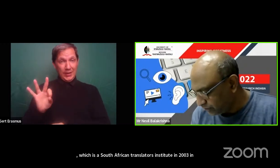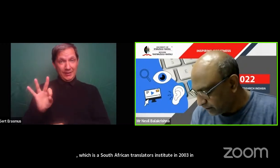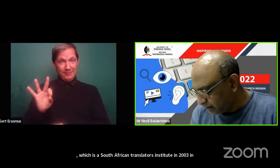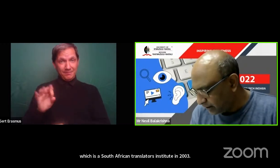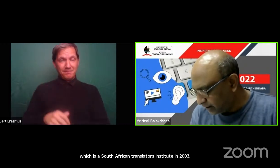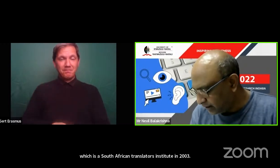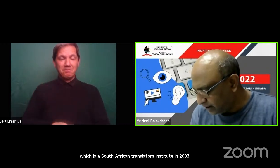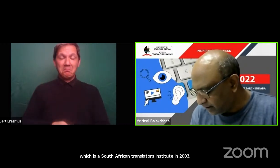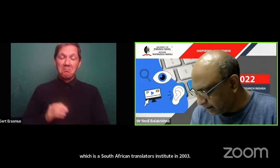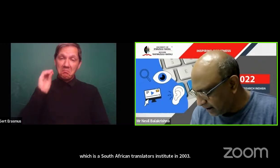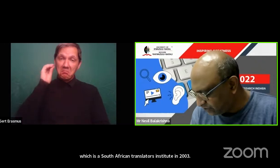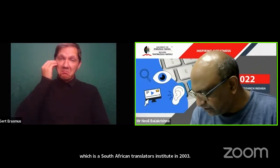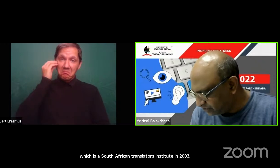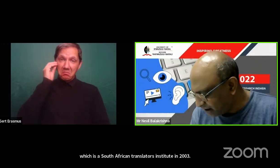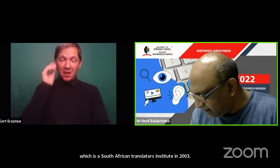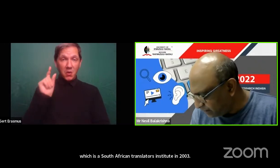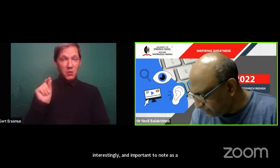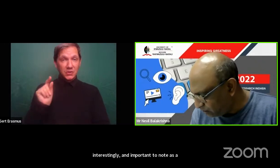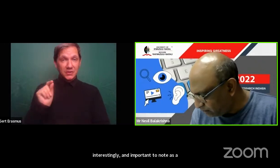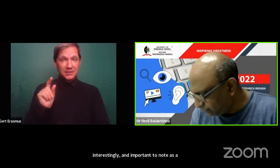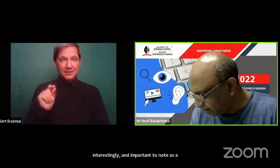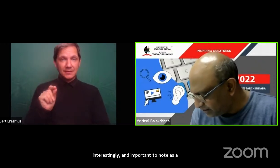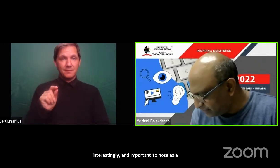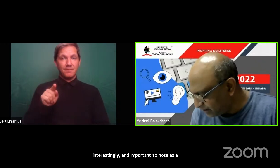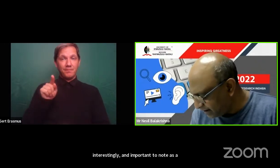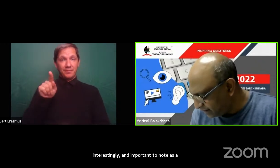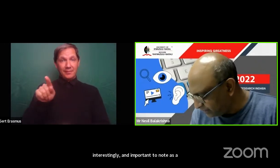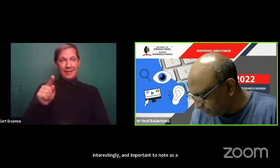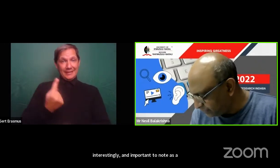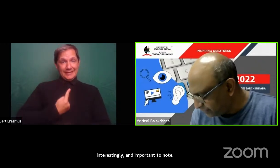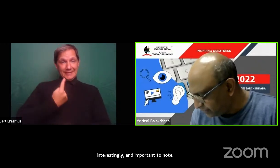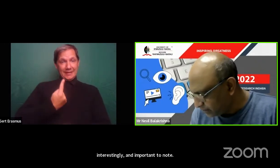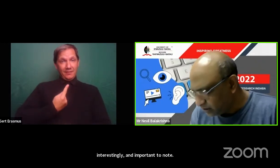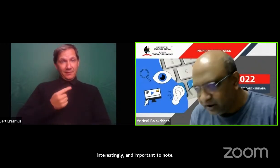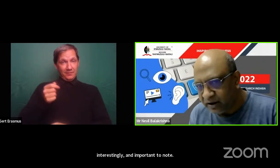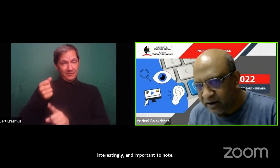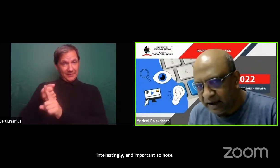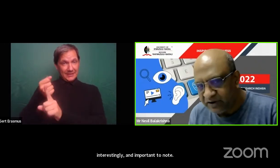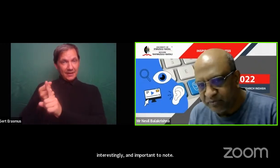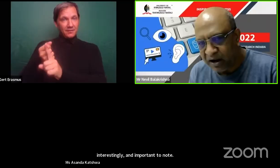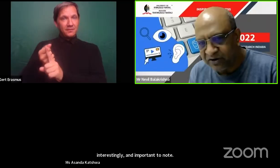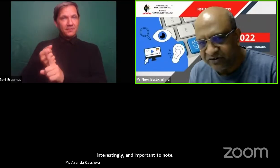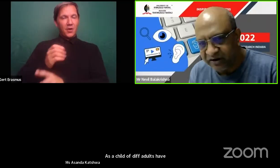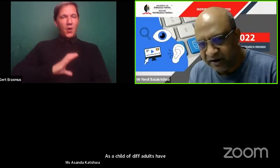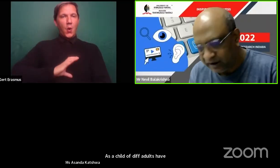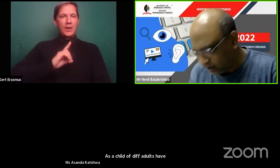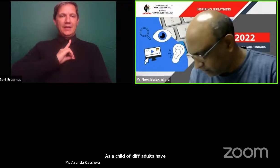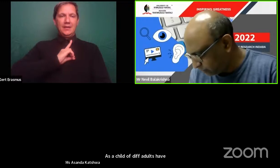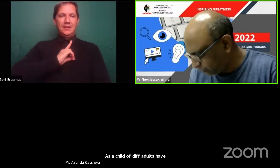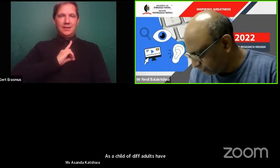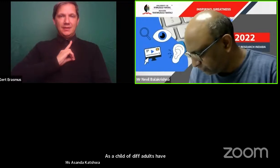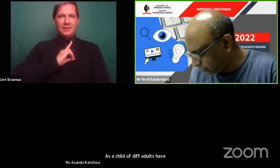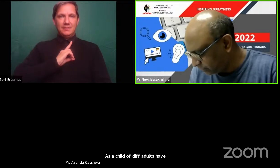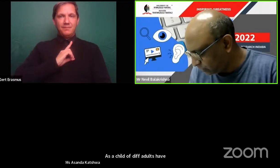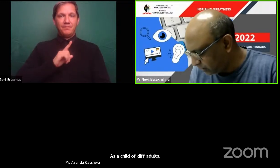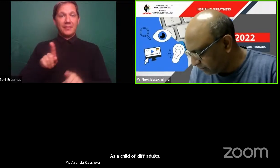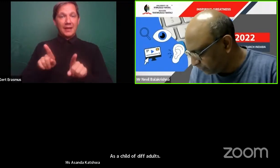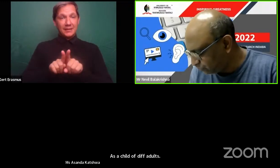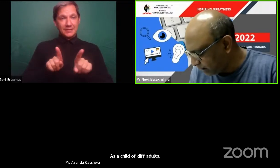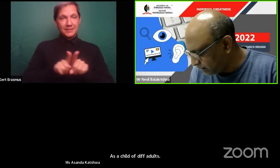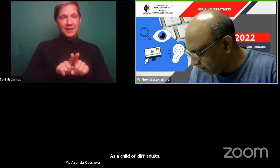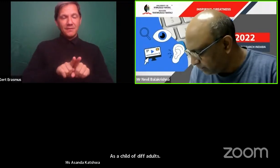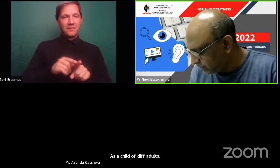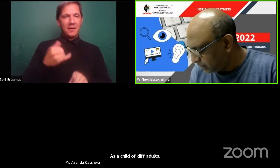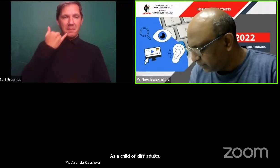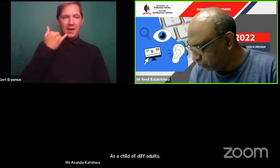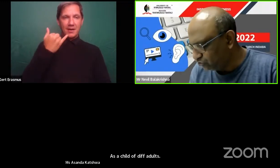note, as a child of deaf adults, as Marchi is